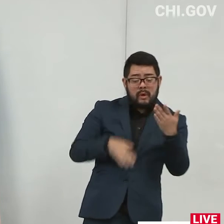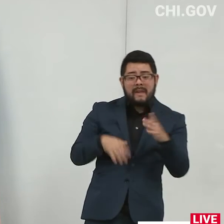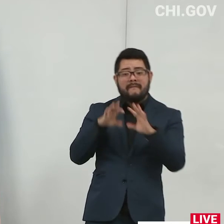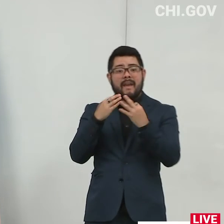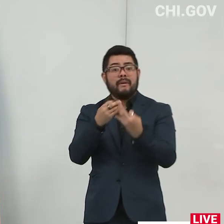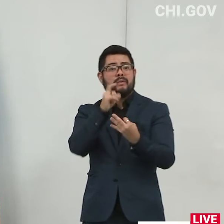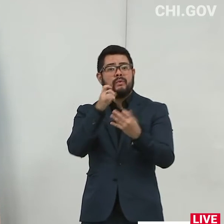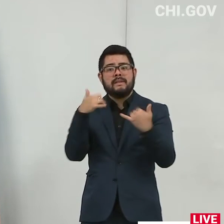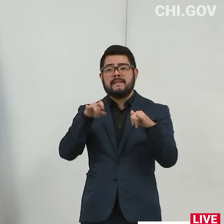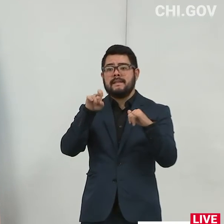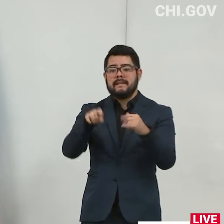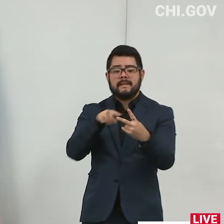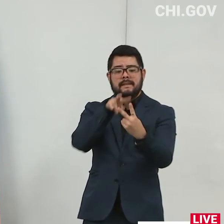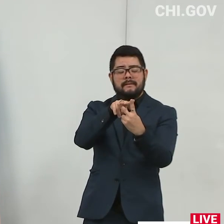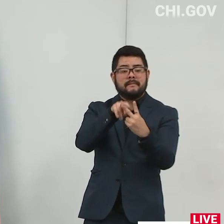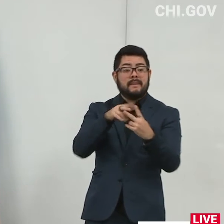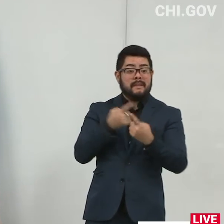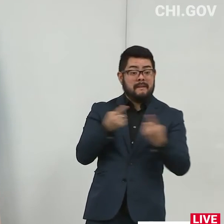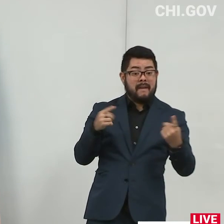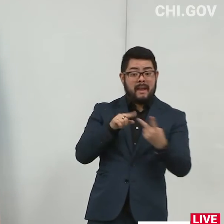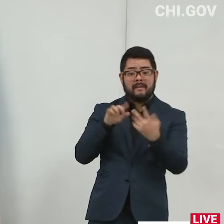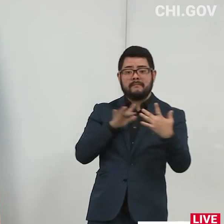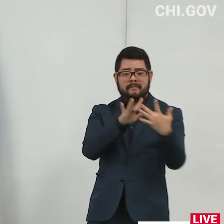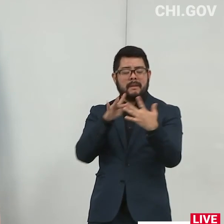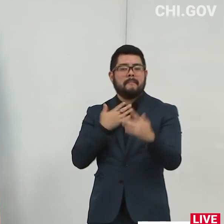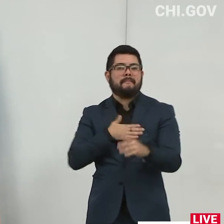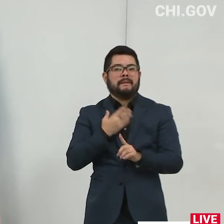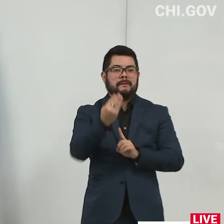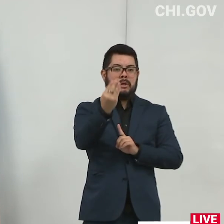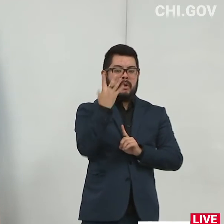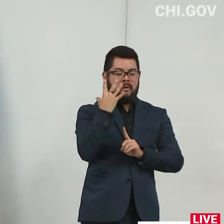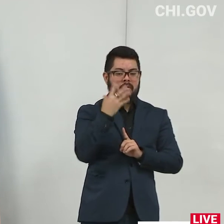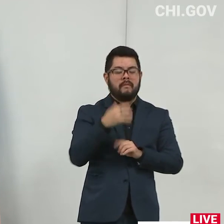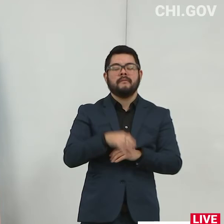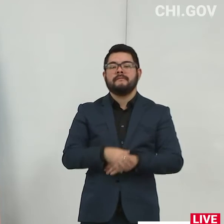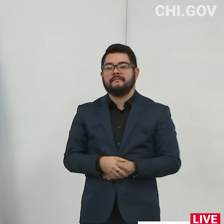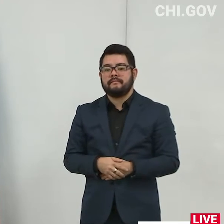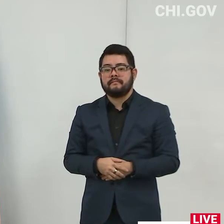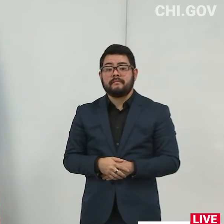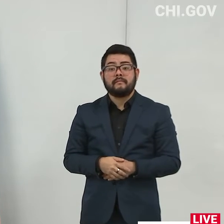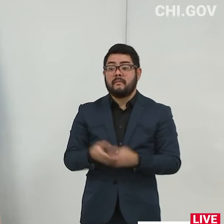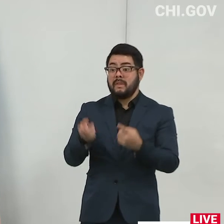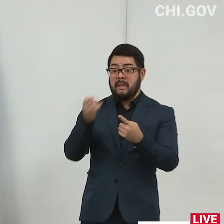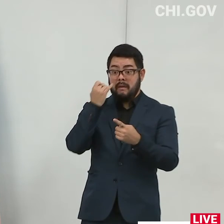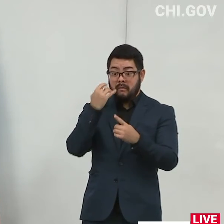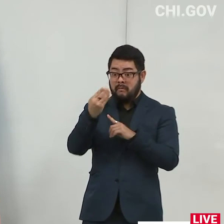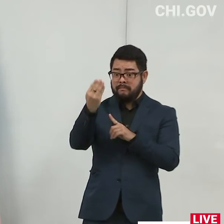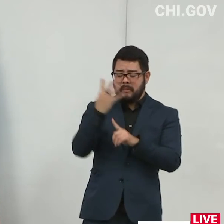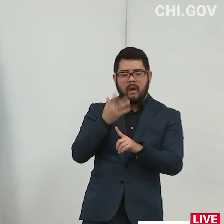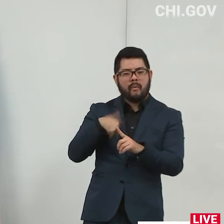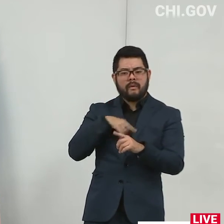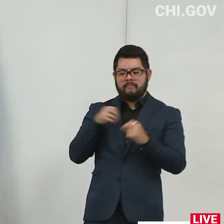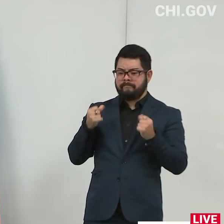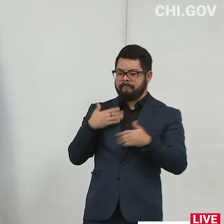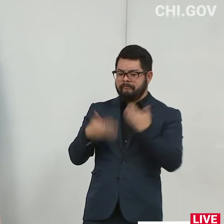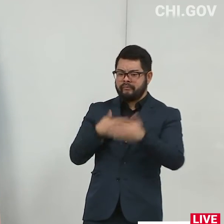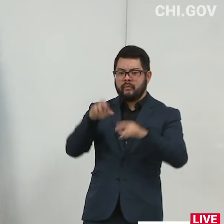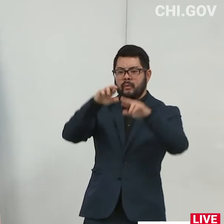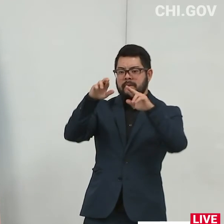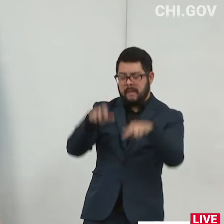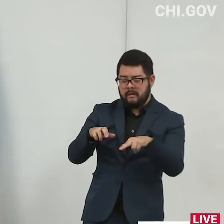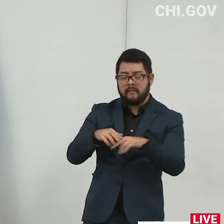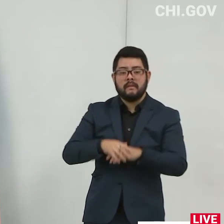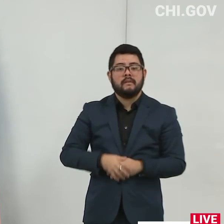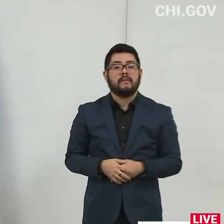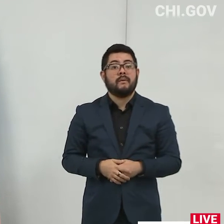in need. When I get those messages, people reach out to me personally, they DM me, we respond immediately. So I think my response there is if there is